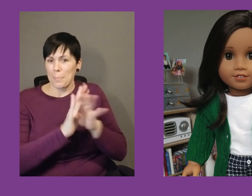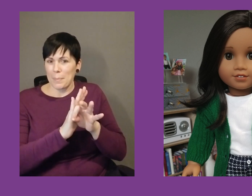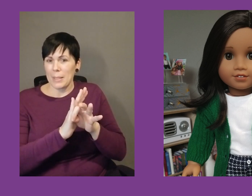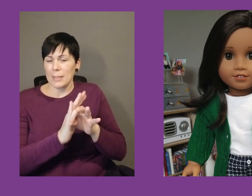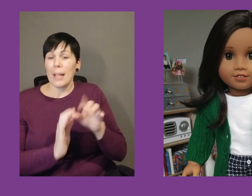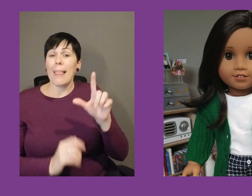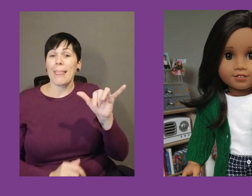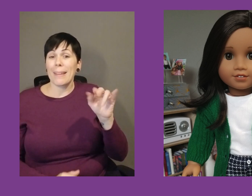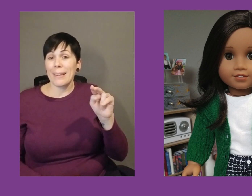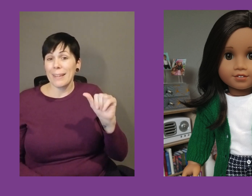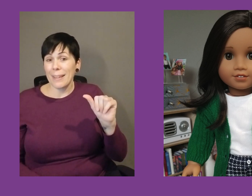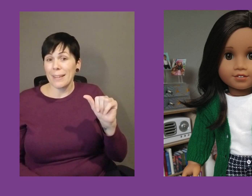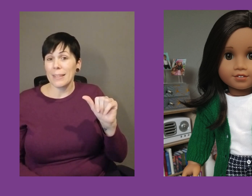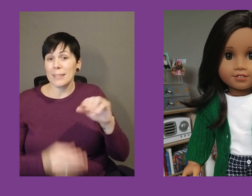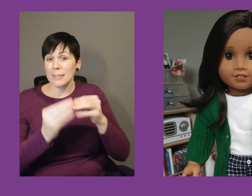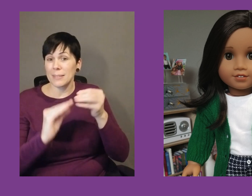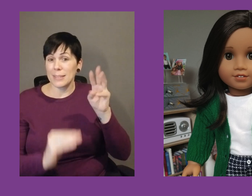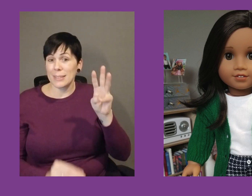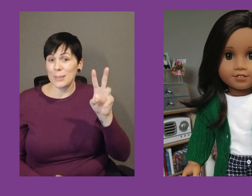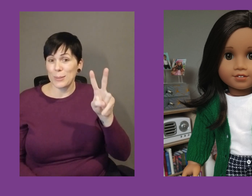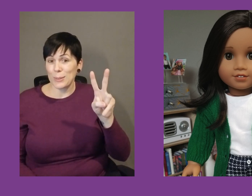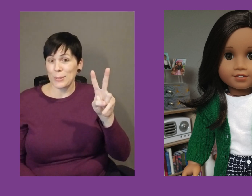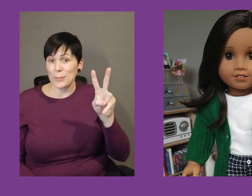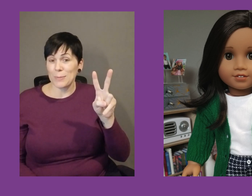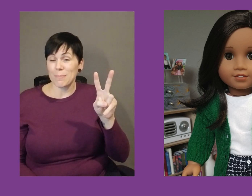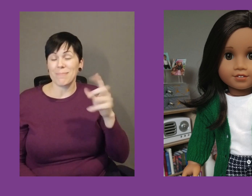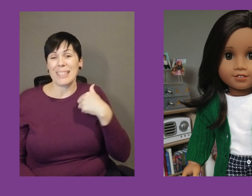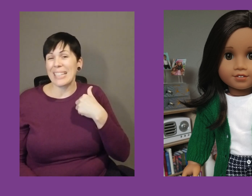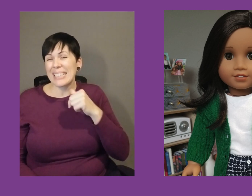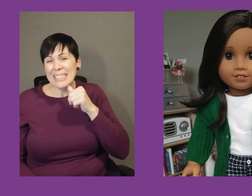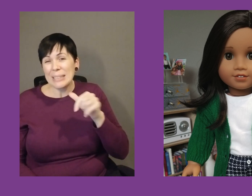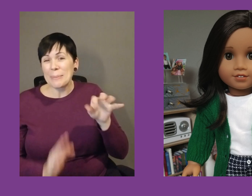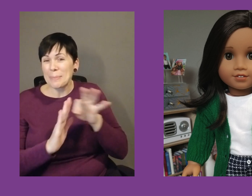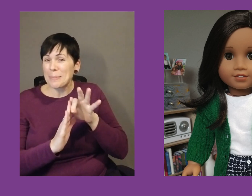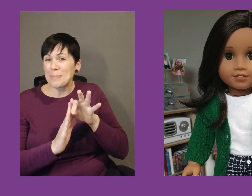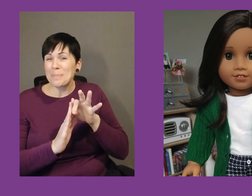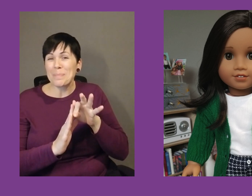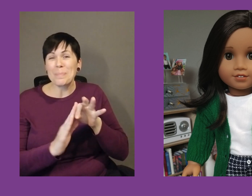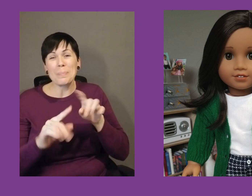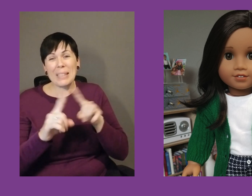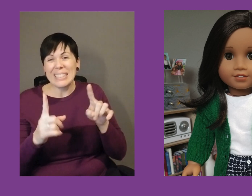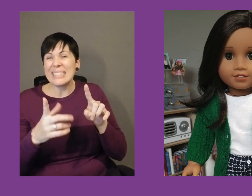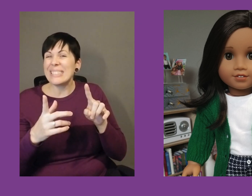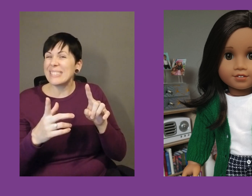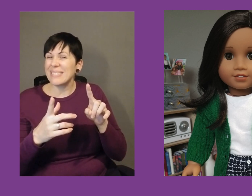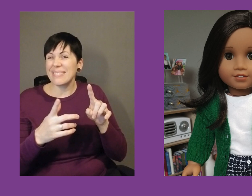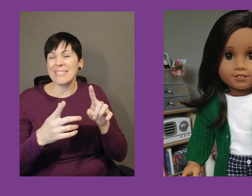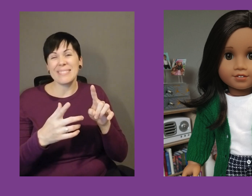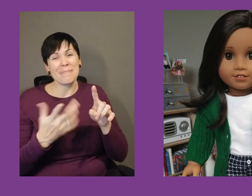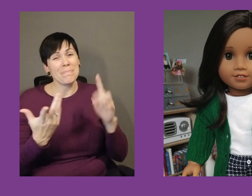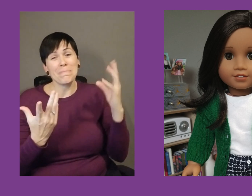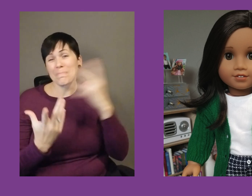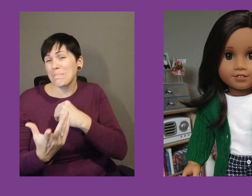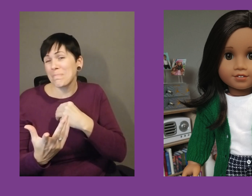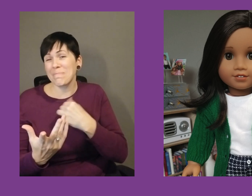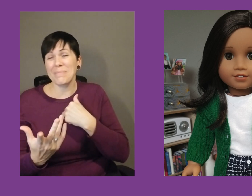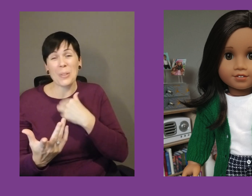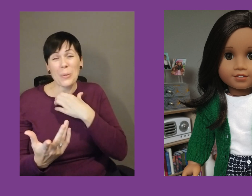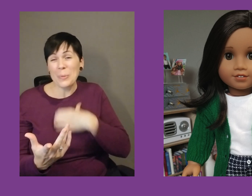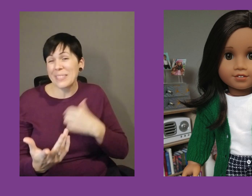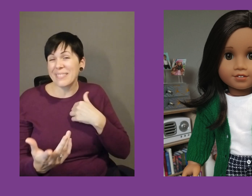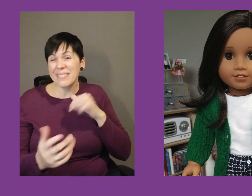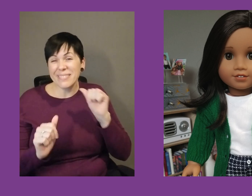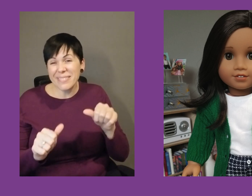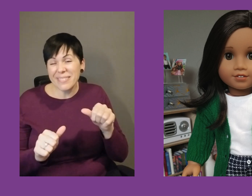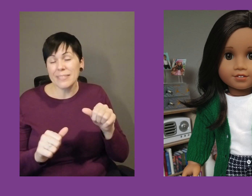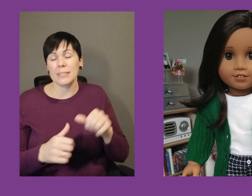like Quinn and Teo and Yvette, I'm like, yep. I didn't pick them, but they're lovely, and I wish I could